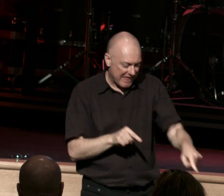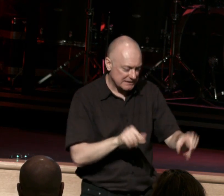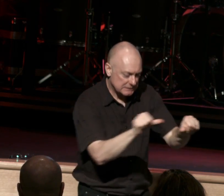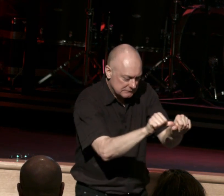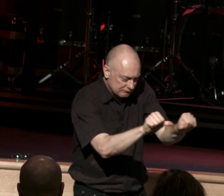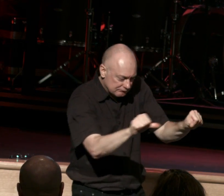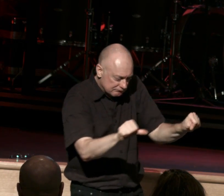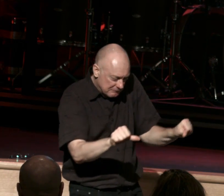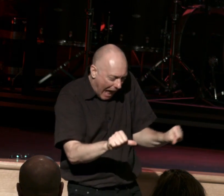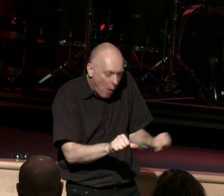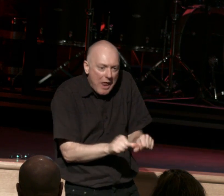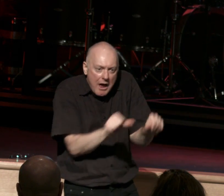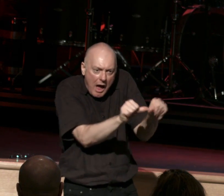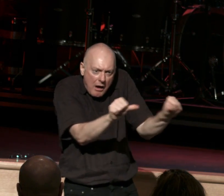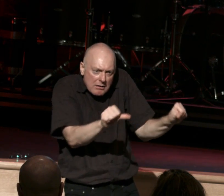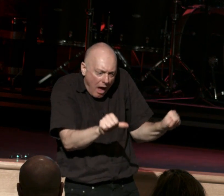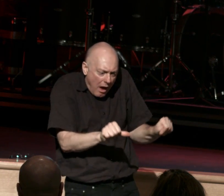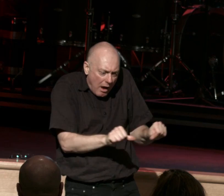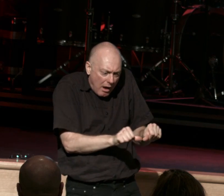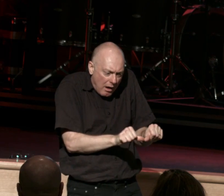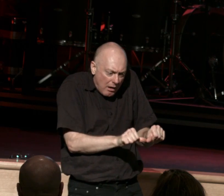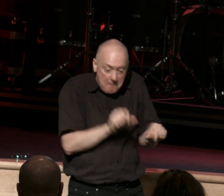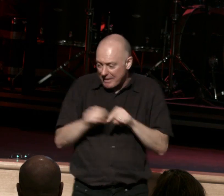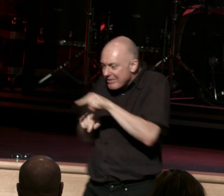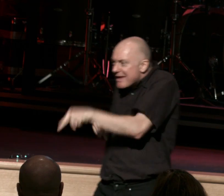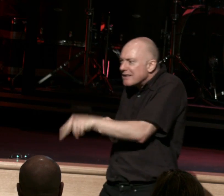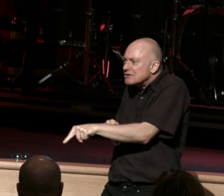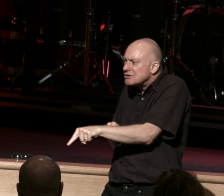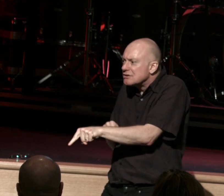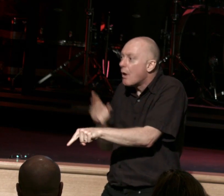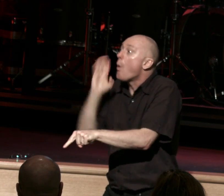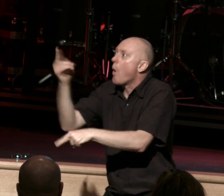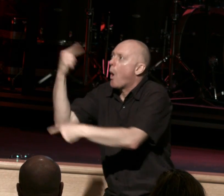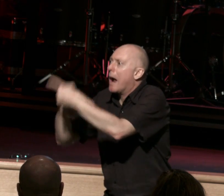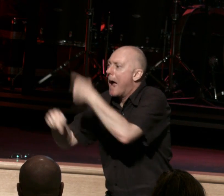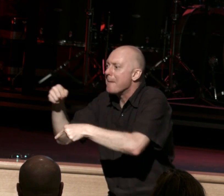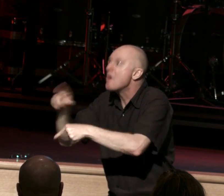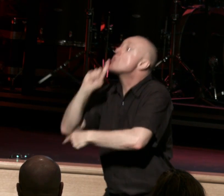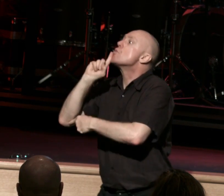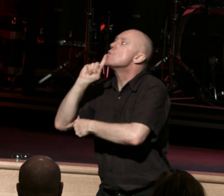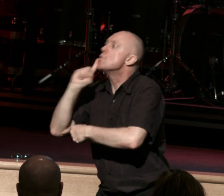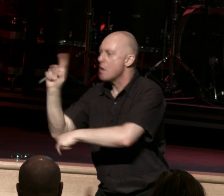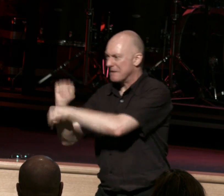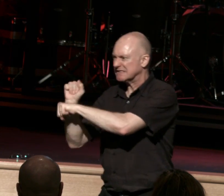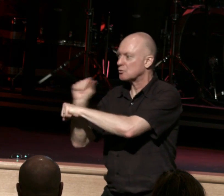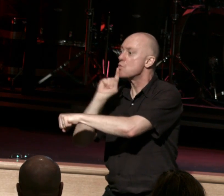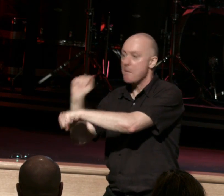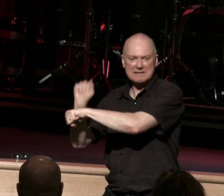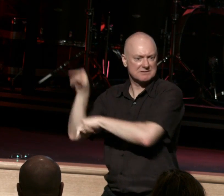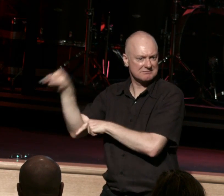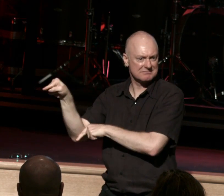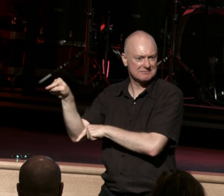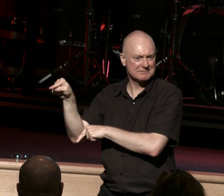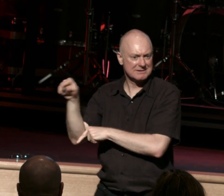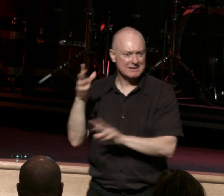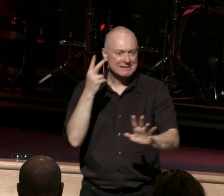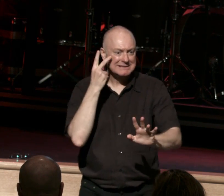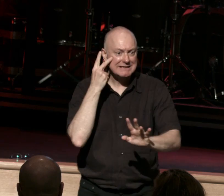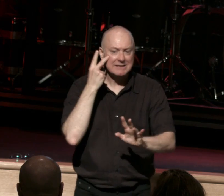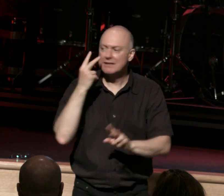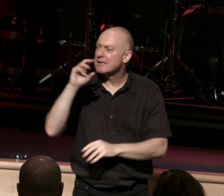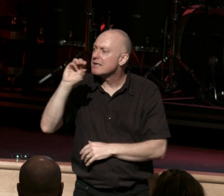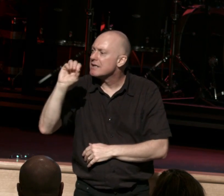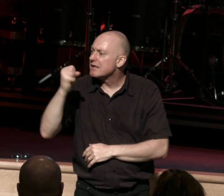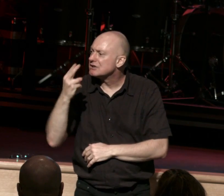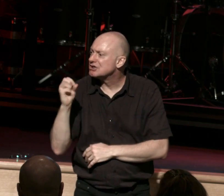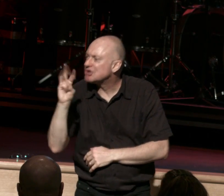represents an outline. The shadow represents an outline. The other one, the good things that are to come, is the real thing. Consider as